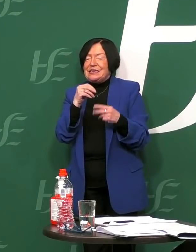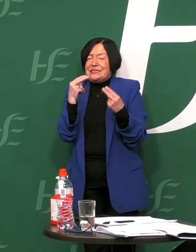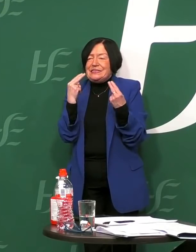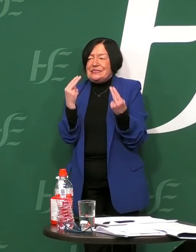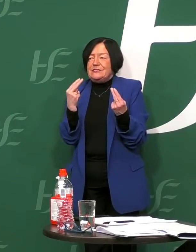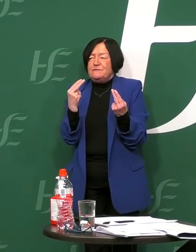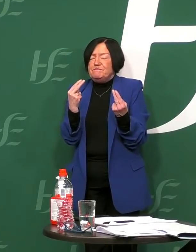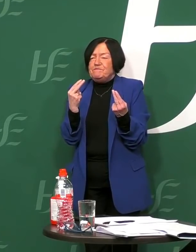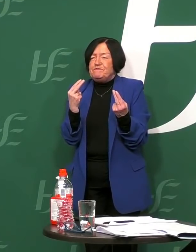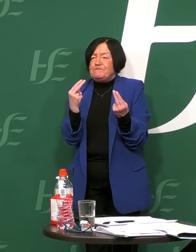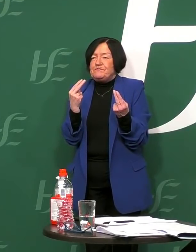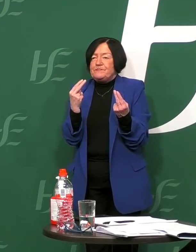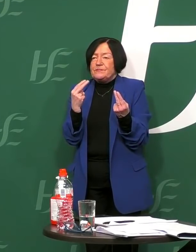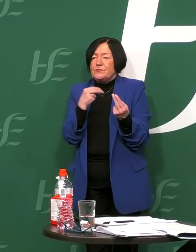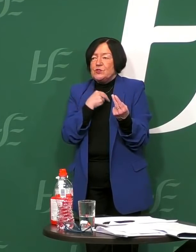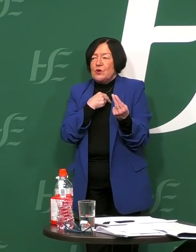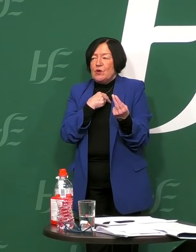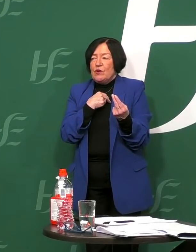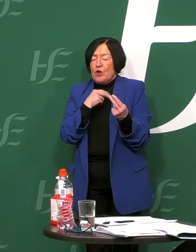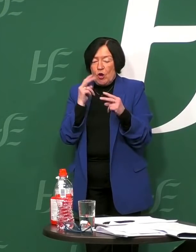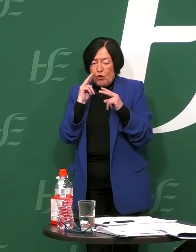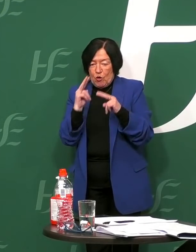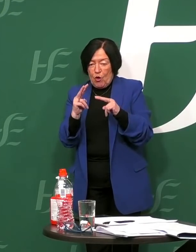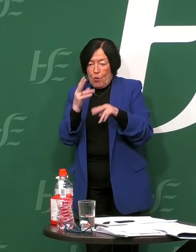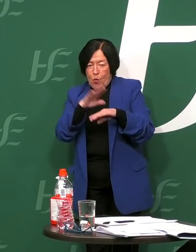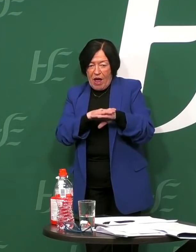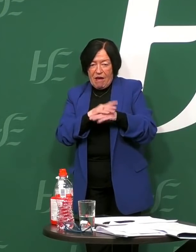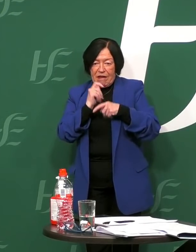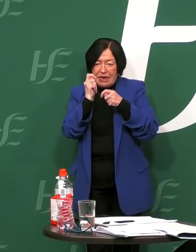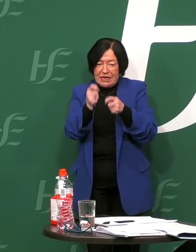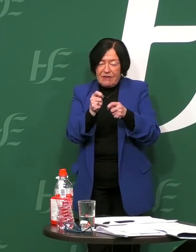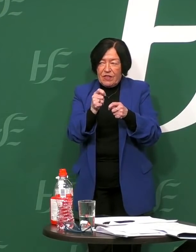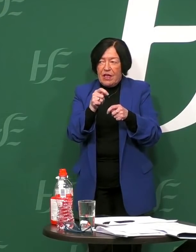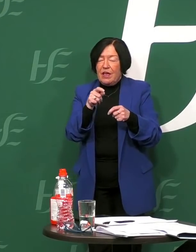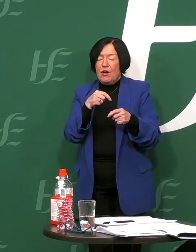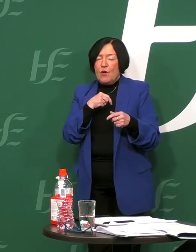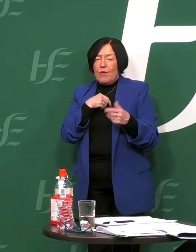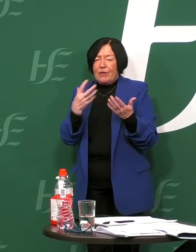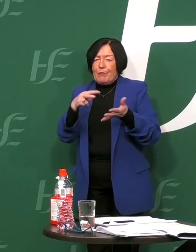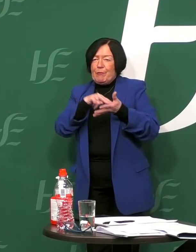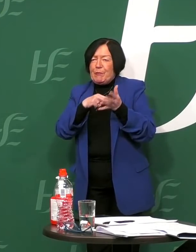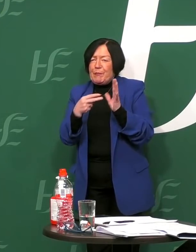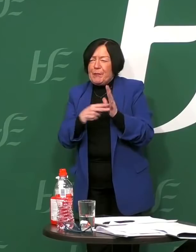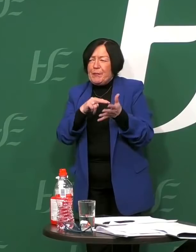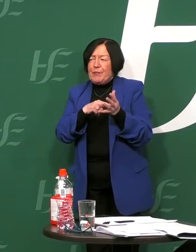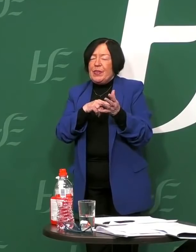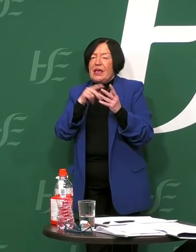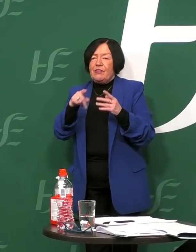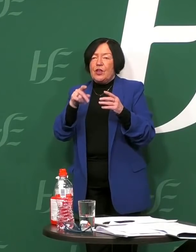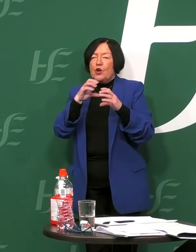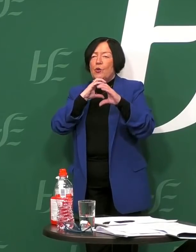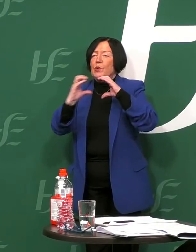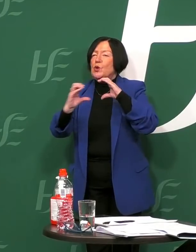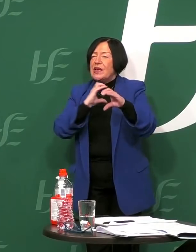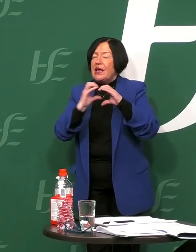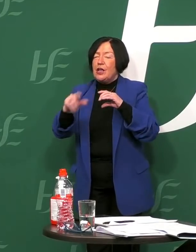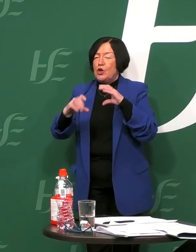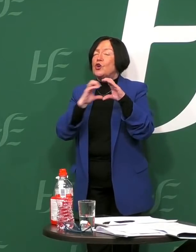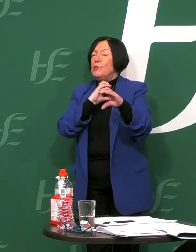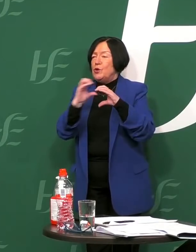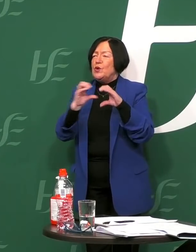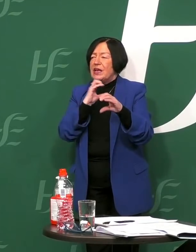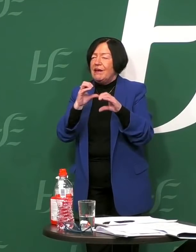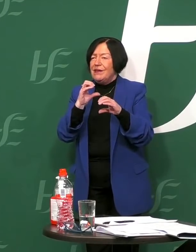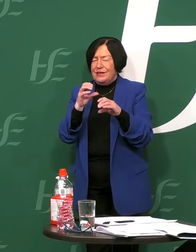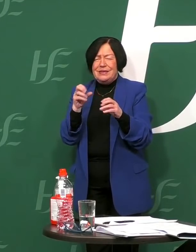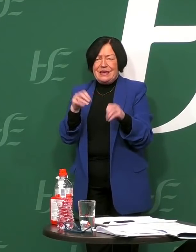to address not just where these should be given and where best given, but also in the communications. And the communications will be directed,